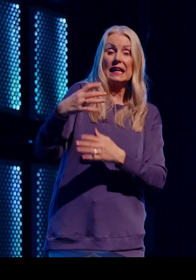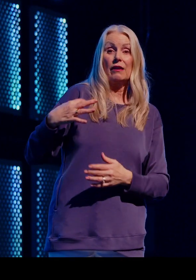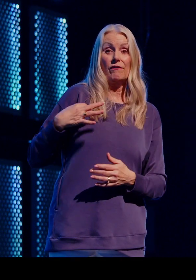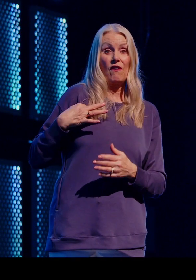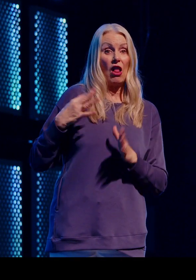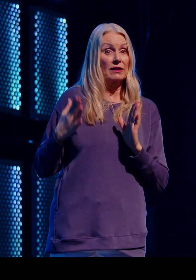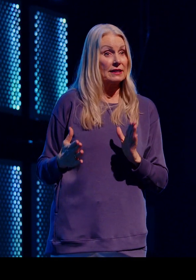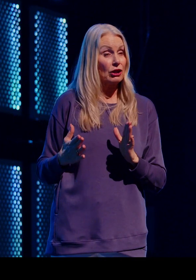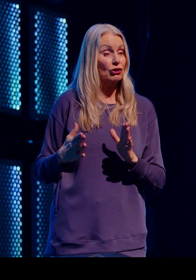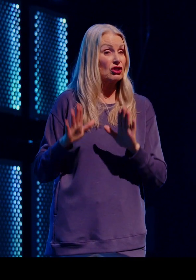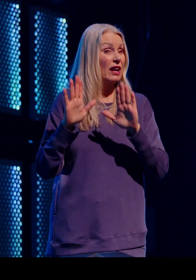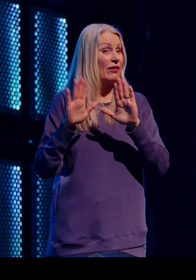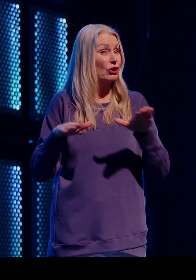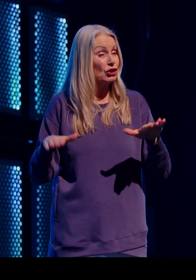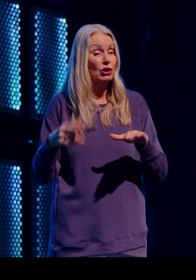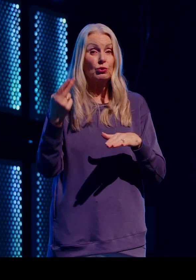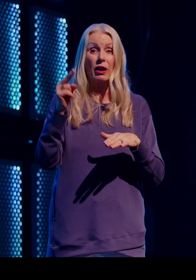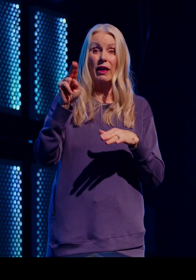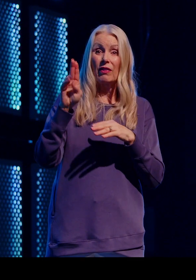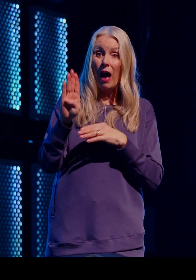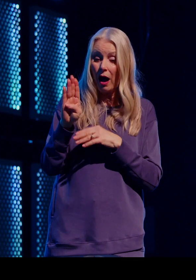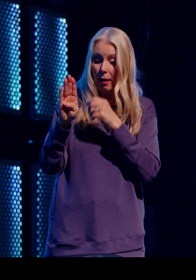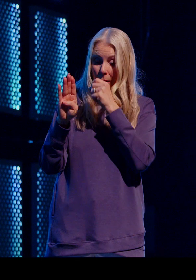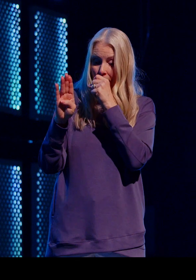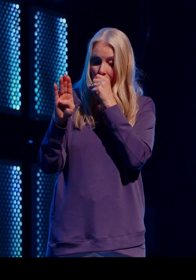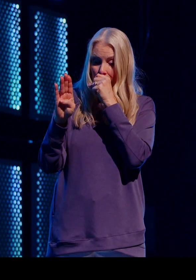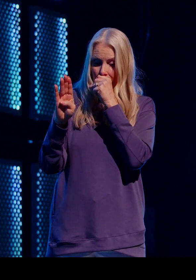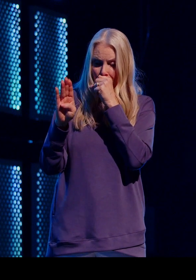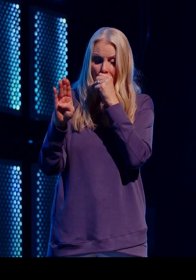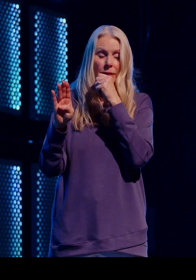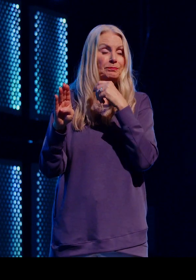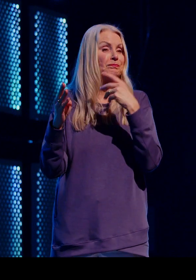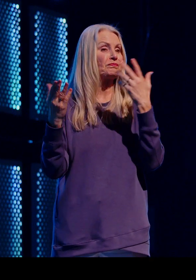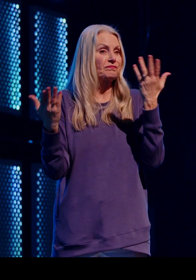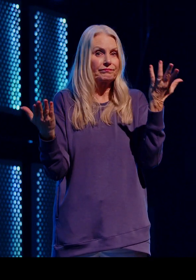volunteers in children's ministry, in the hub, in